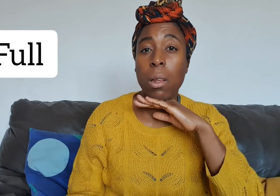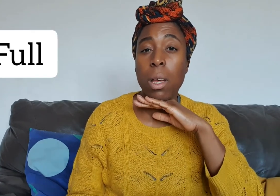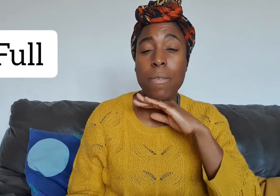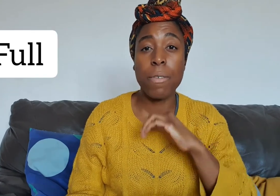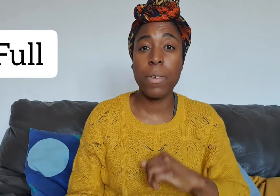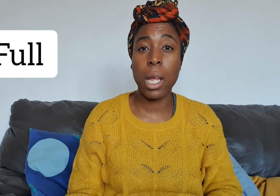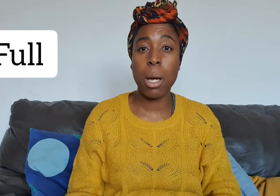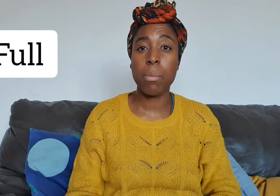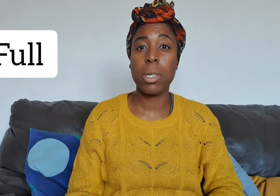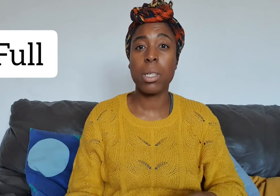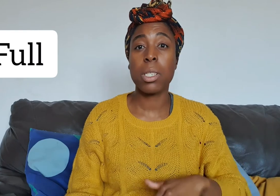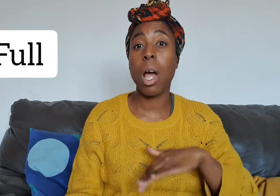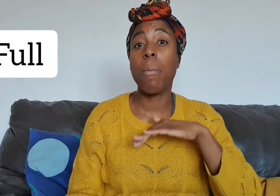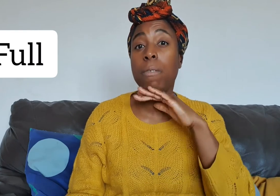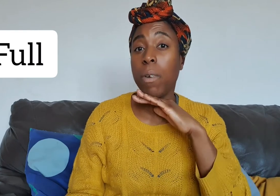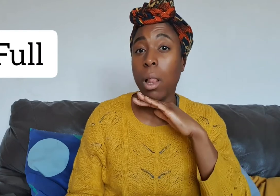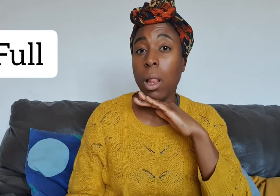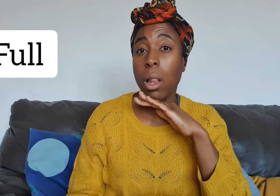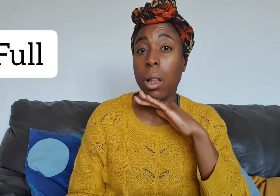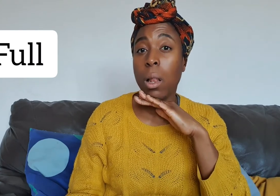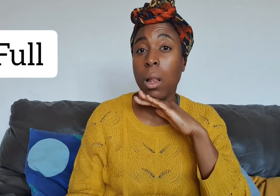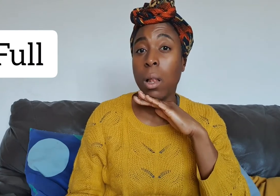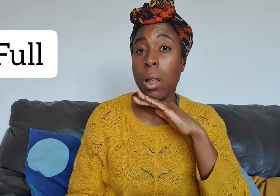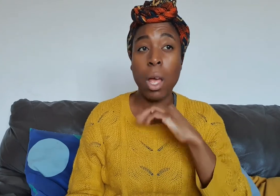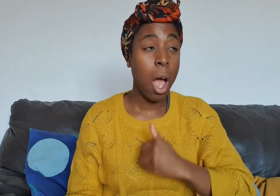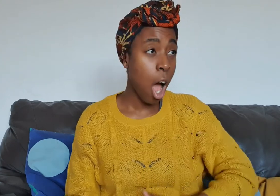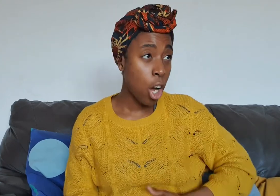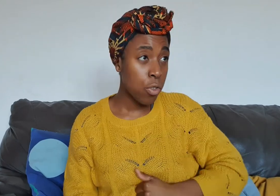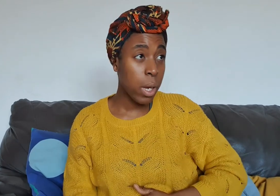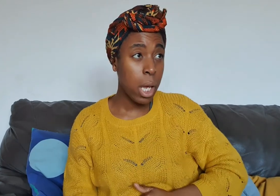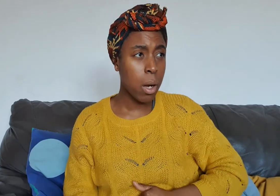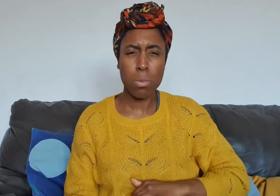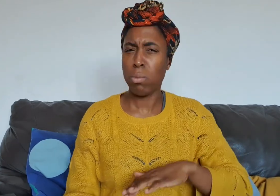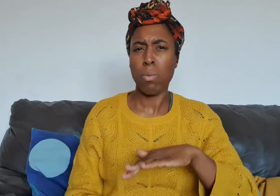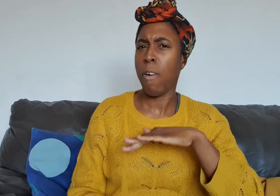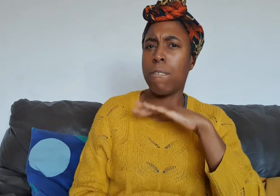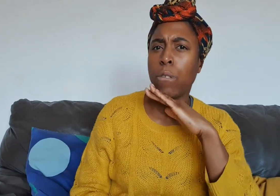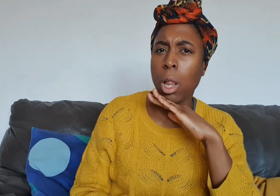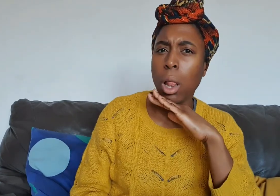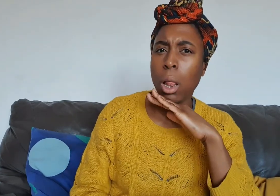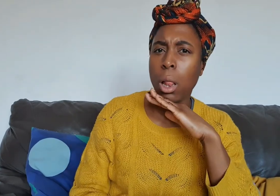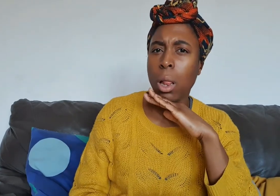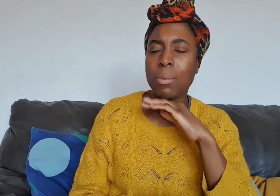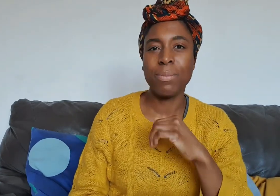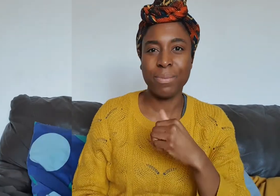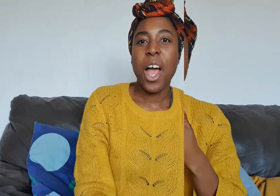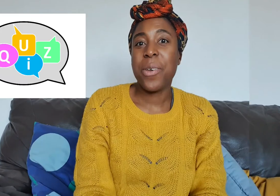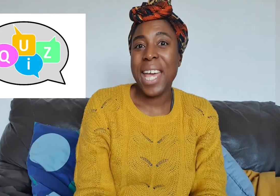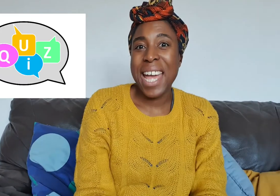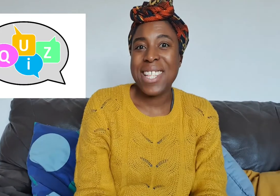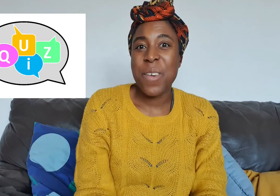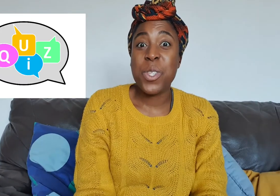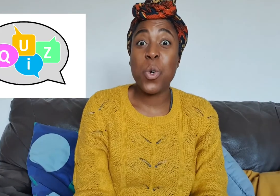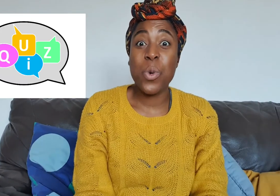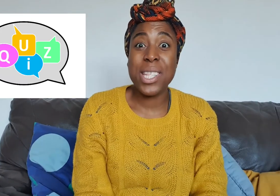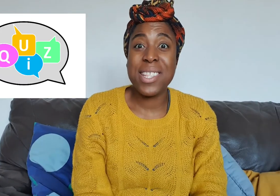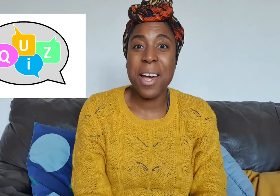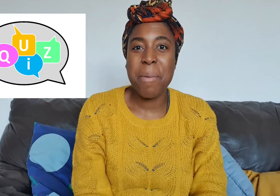If you're full up, say I'm full. Hungry, full. Okay, so it's quiz time